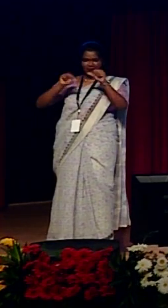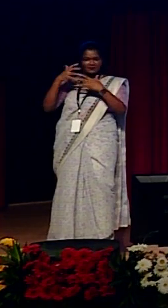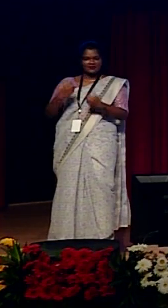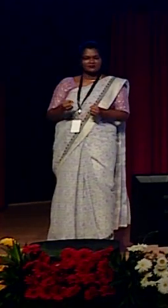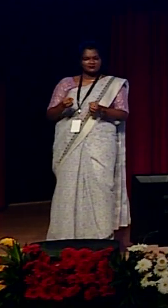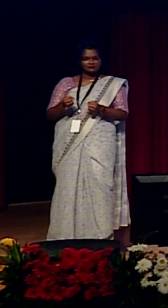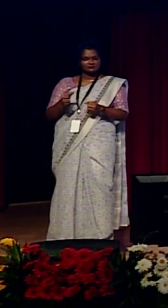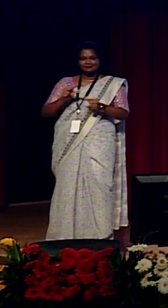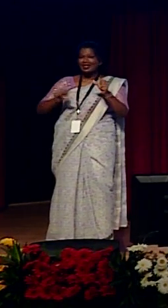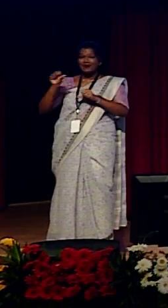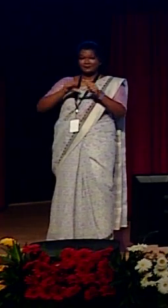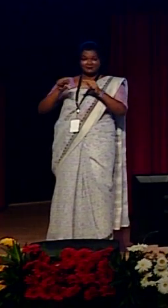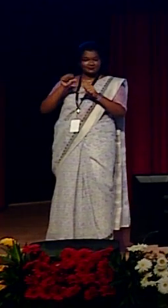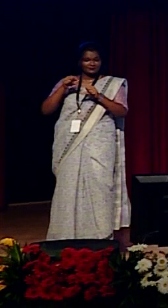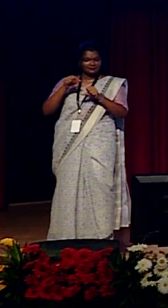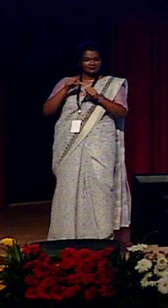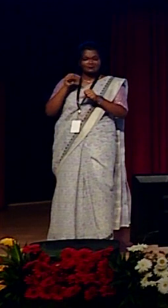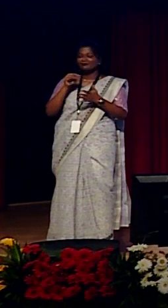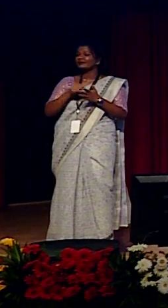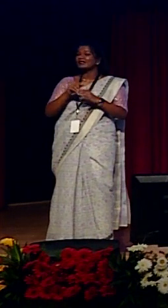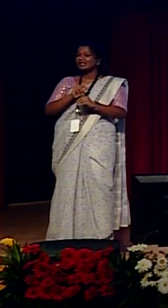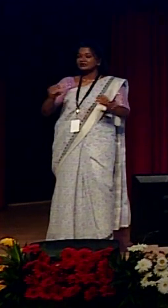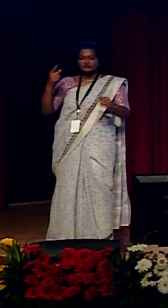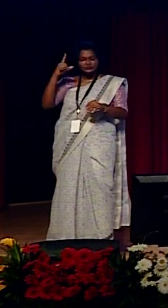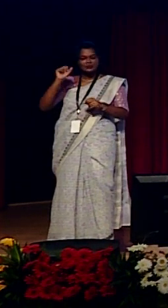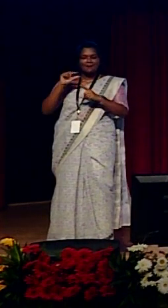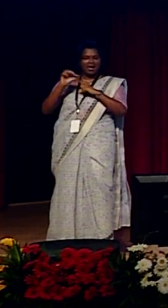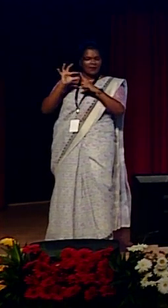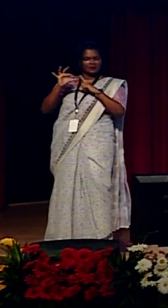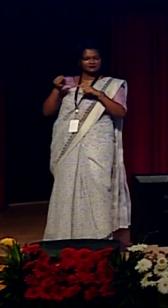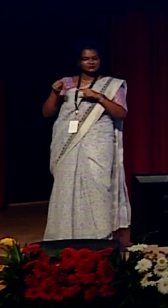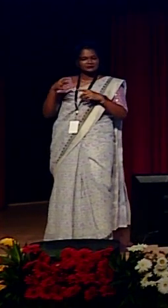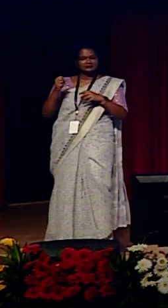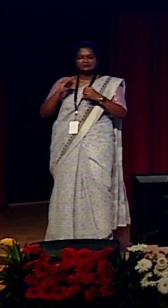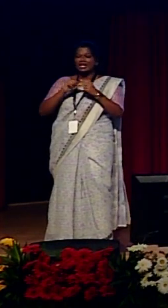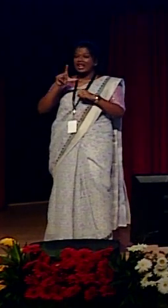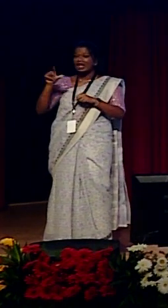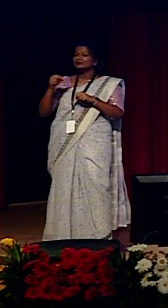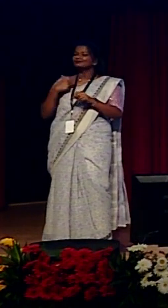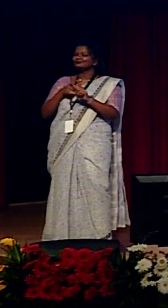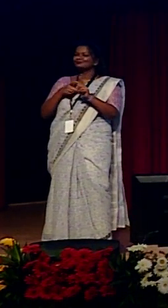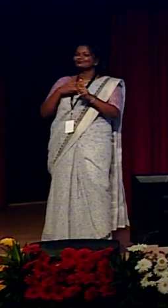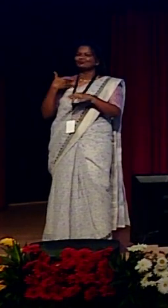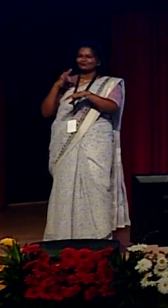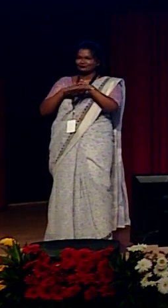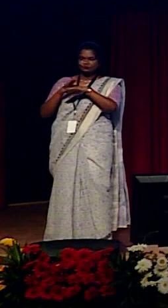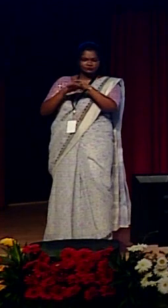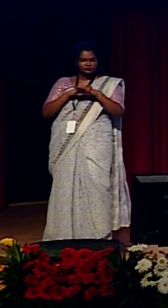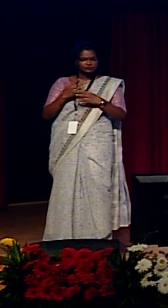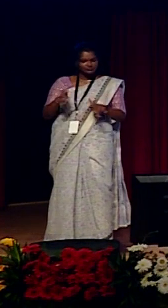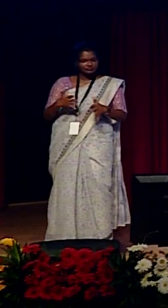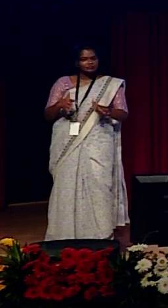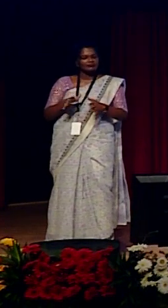custom lab kits, which incorporate Sally into the experiments and keeping in line